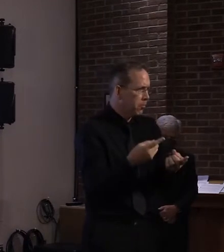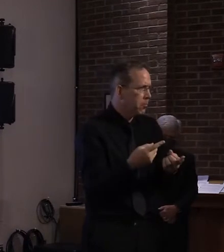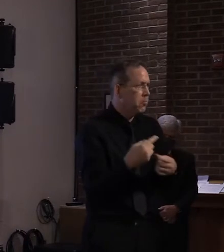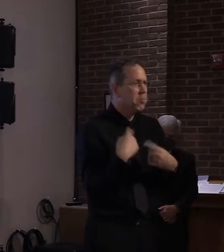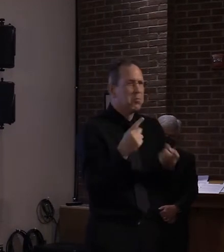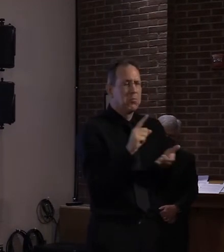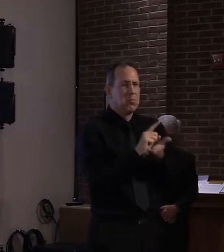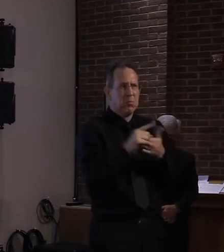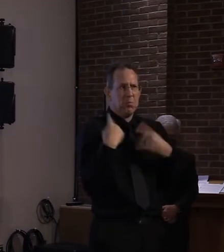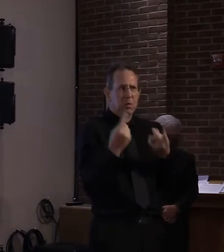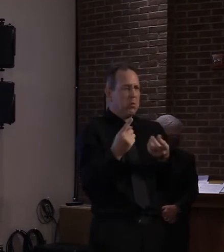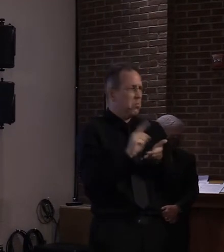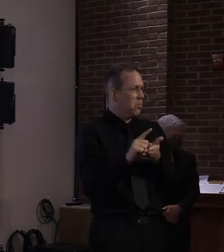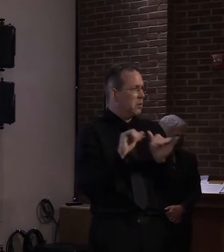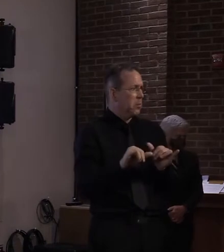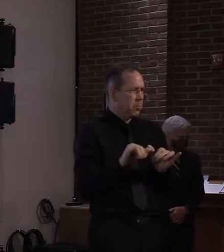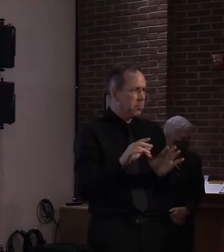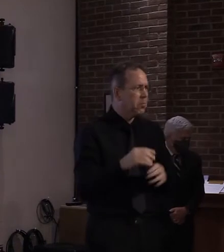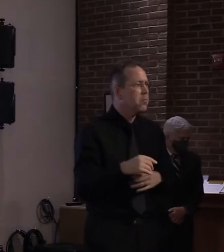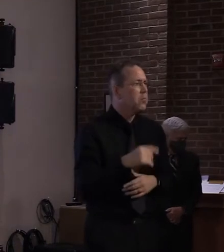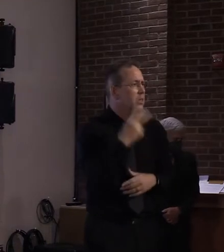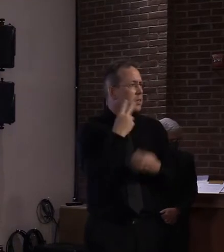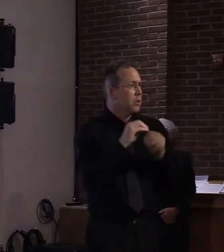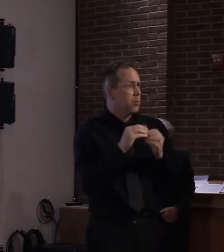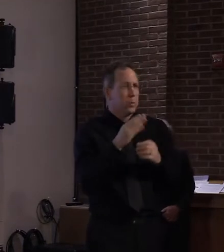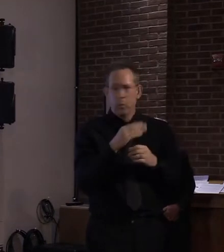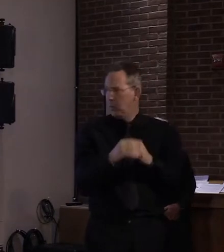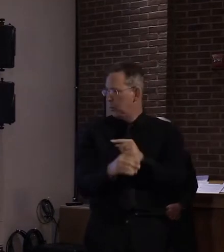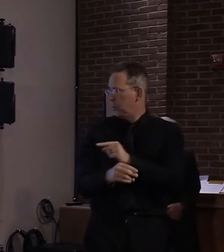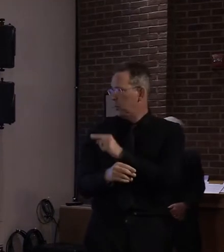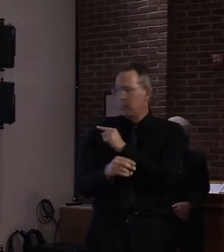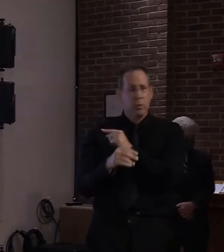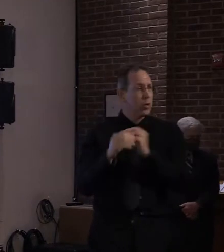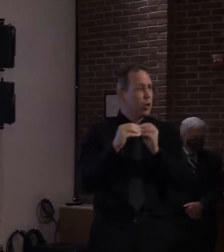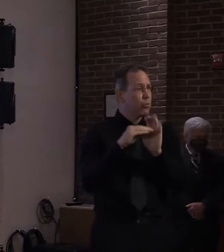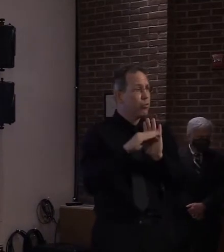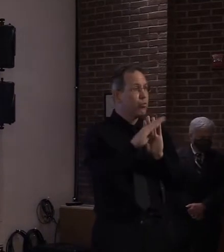This is the curve, and as you can see,